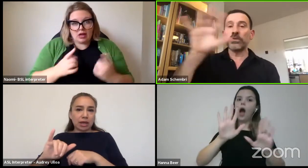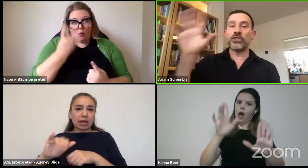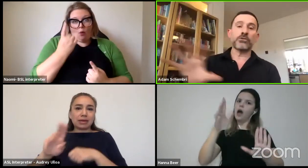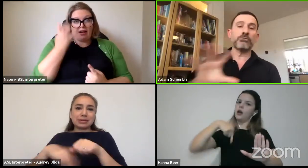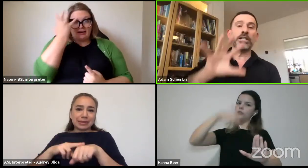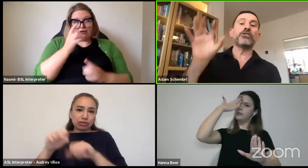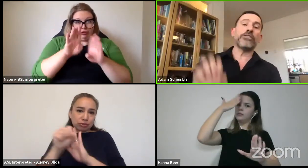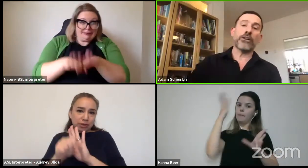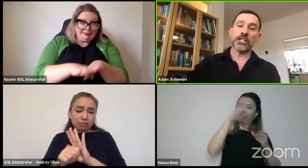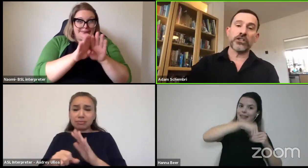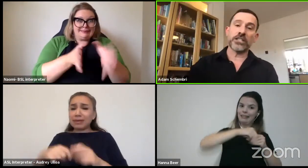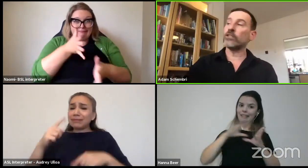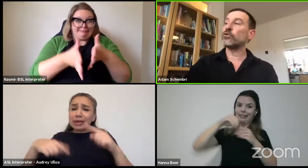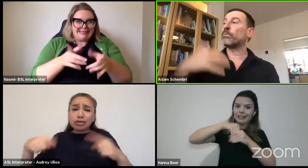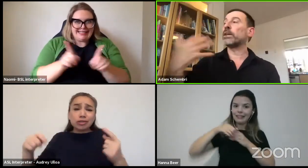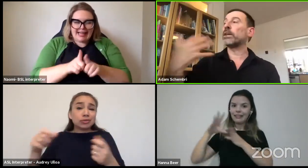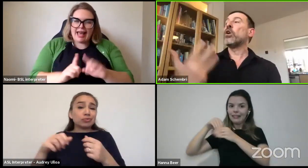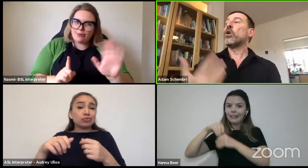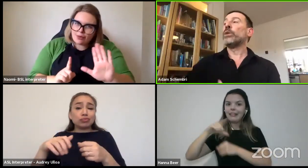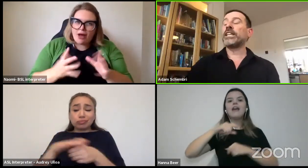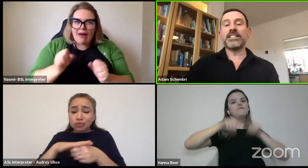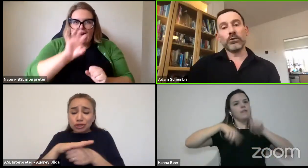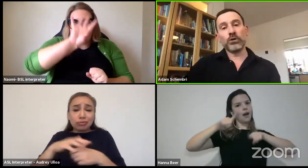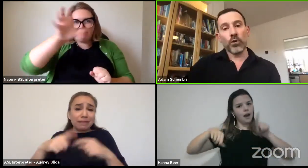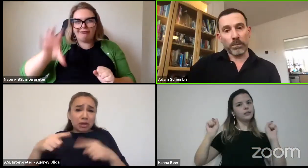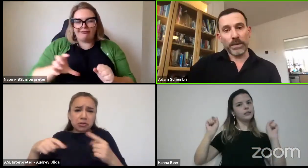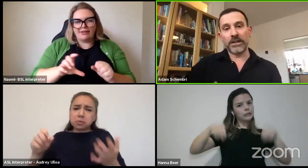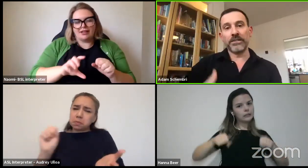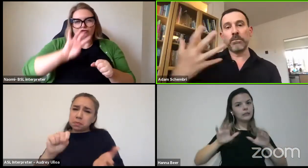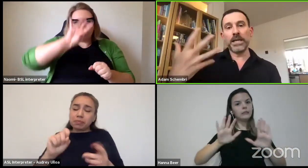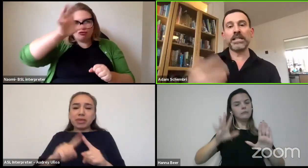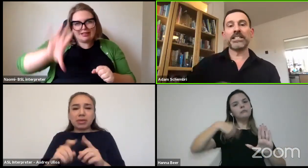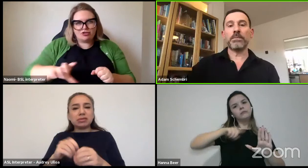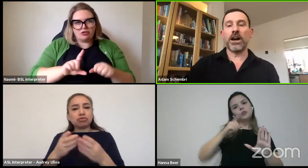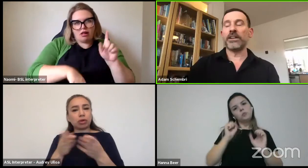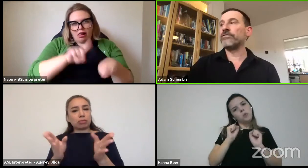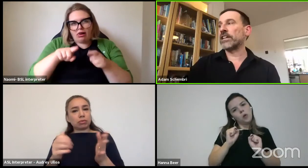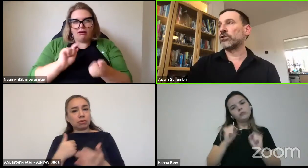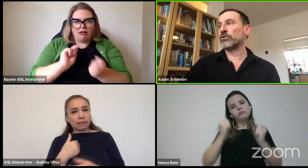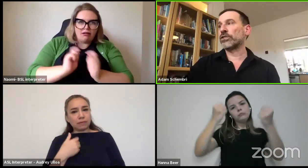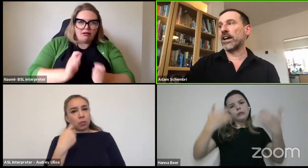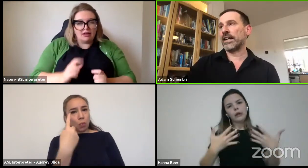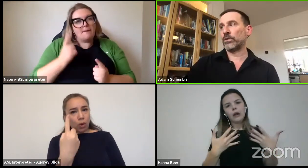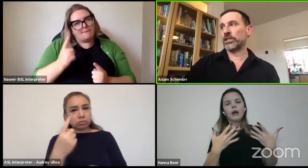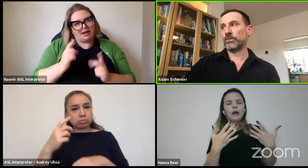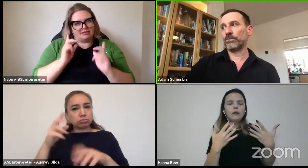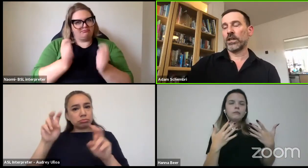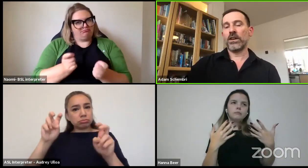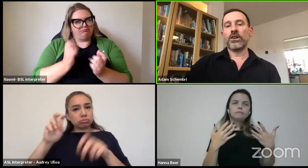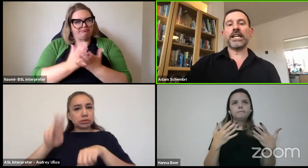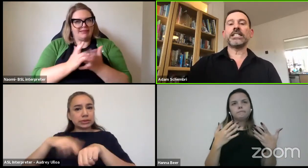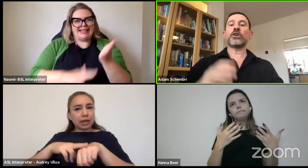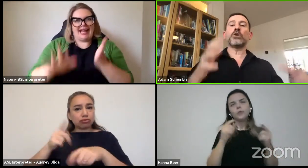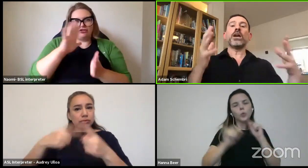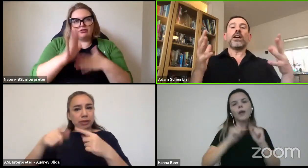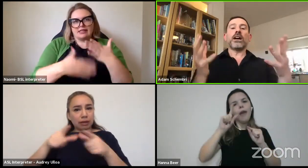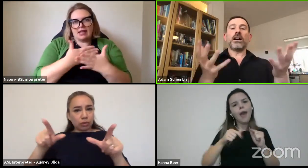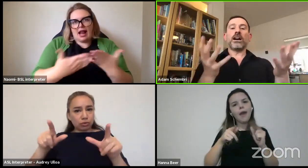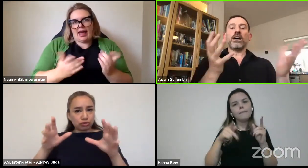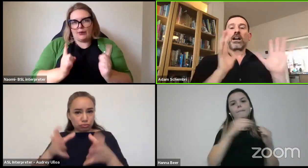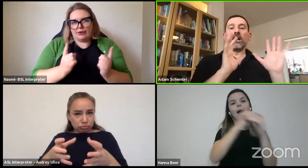sign languages, regional variation, etc. But we can still talk about there being some kind of national sign language. Okay,